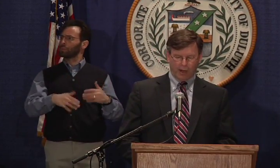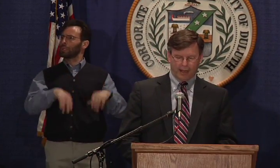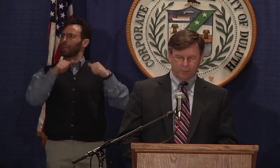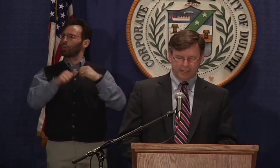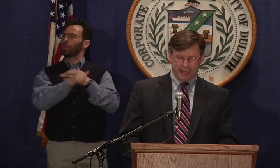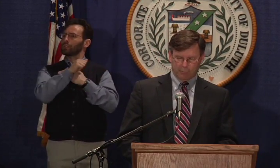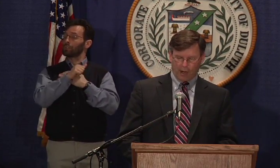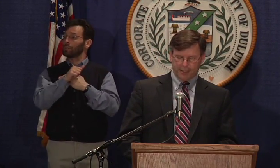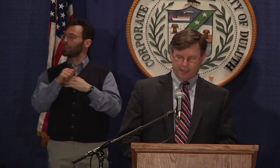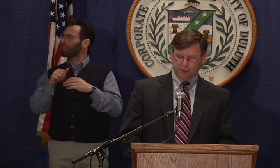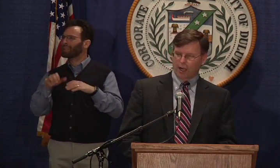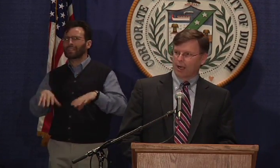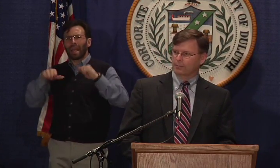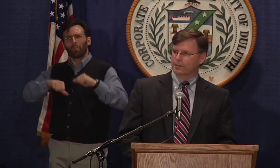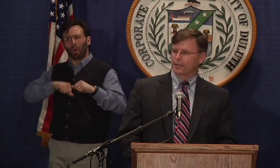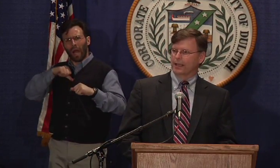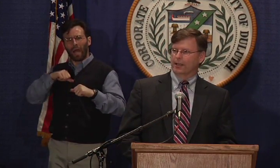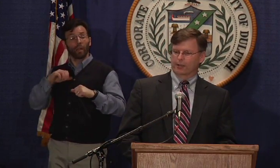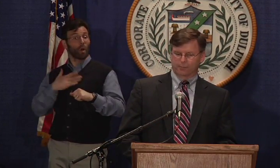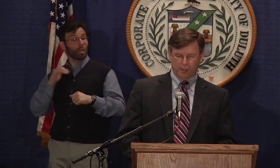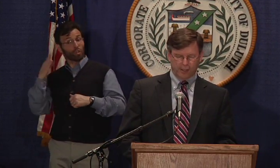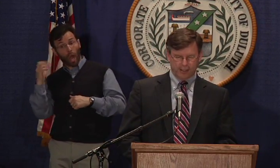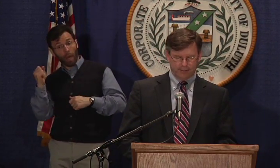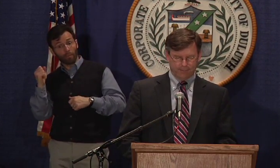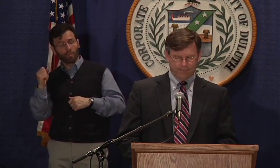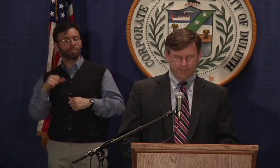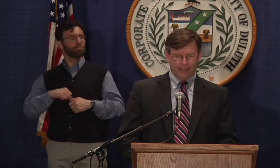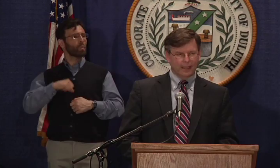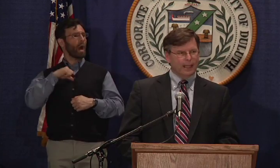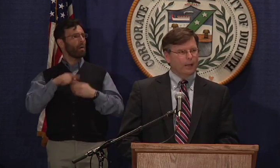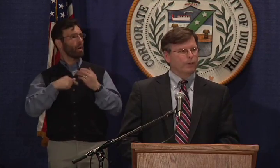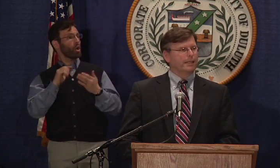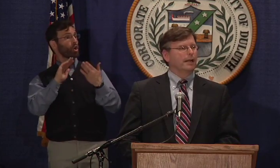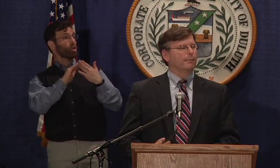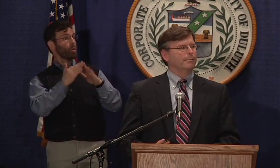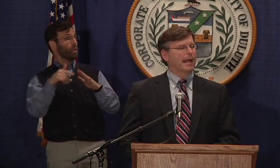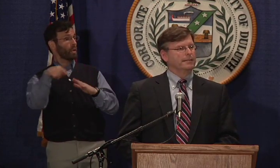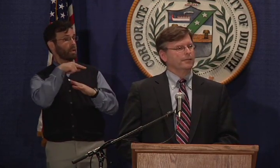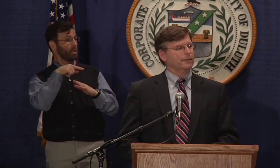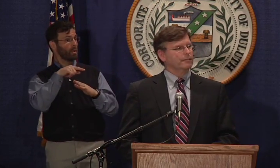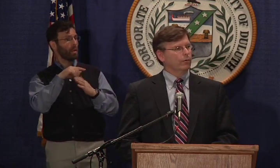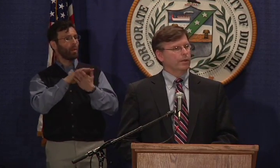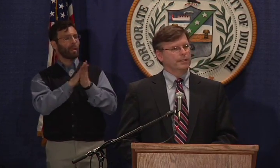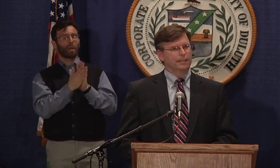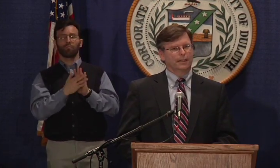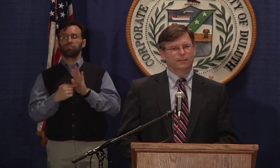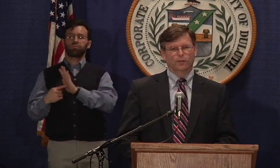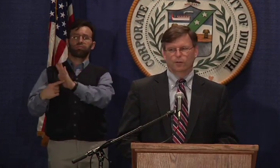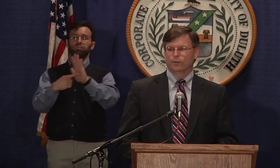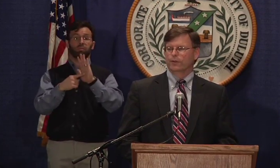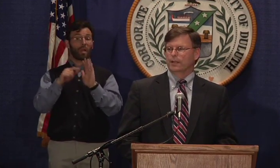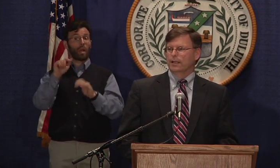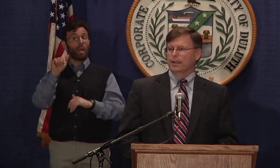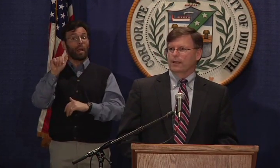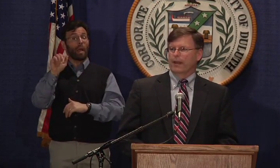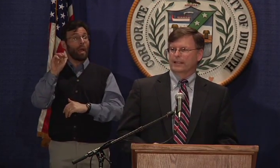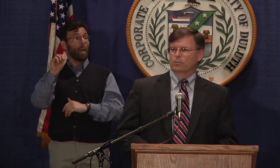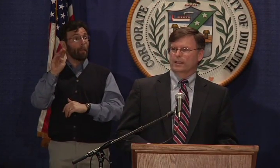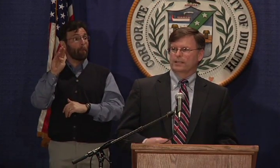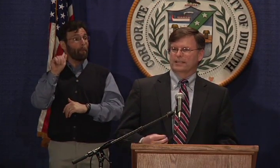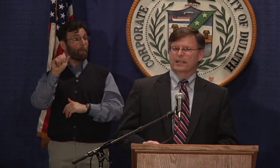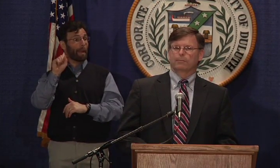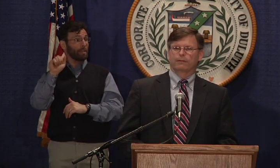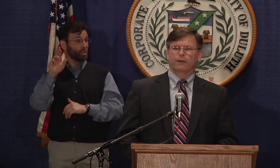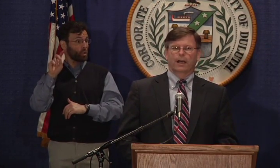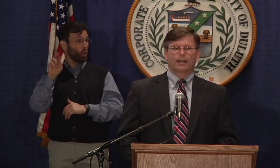taking pride, we take pride in our jobs and in our community, and we become ambassadors for the city of Duluth. That's